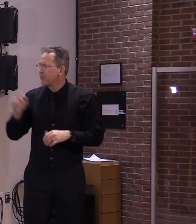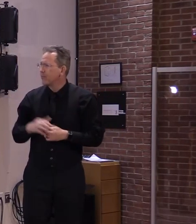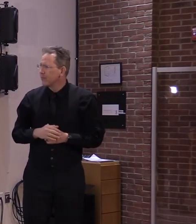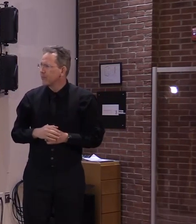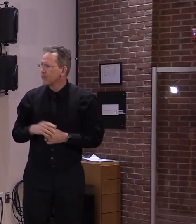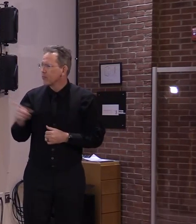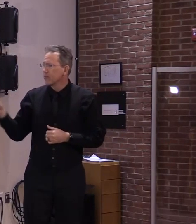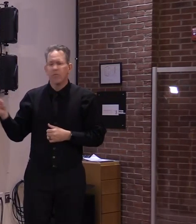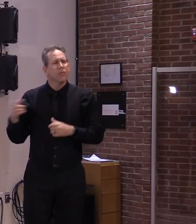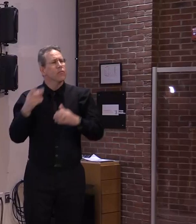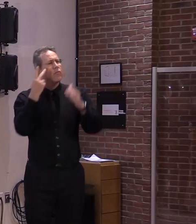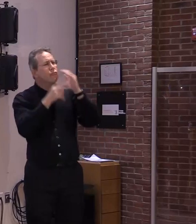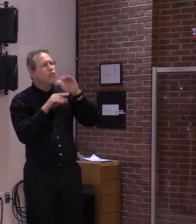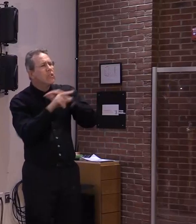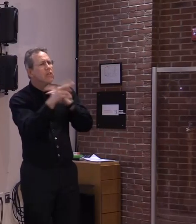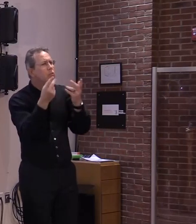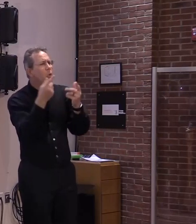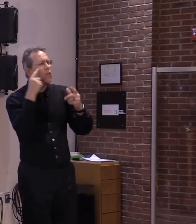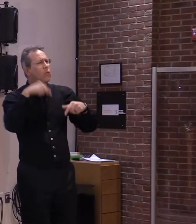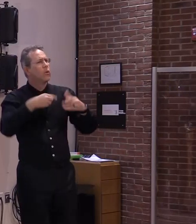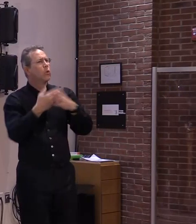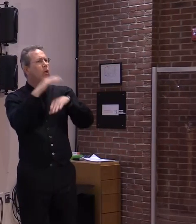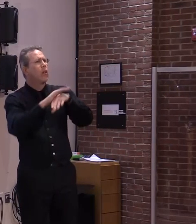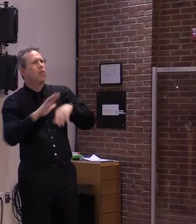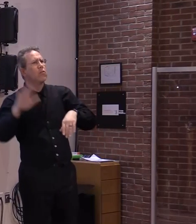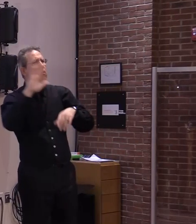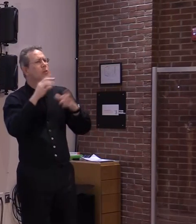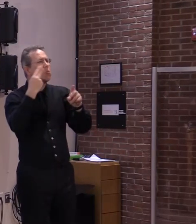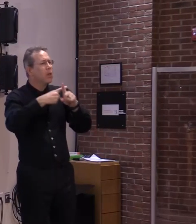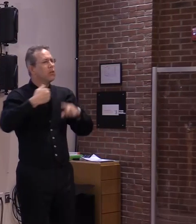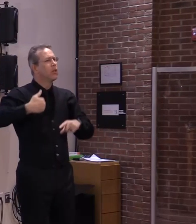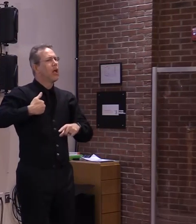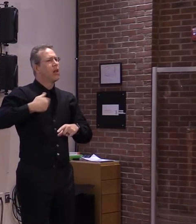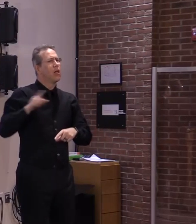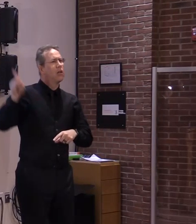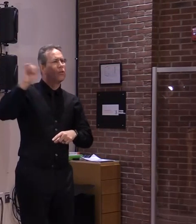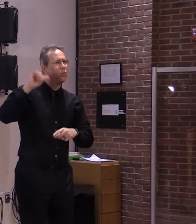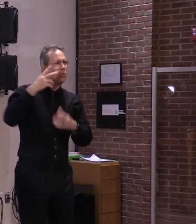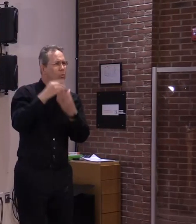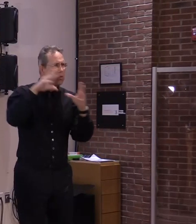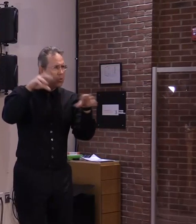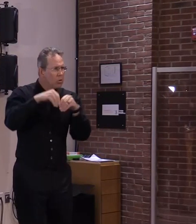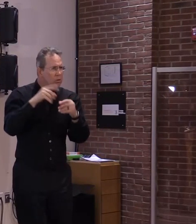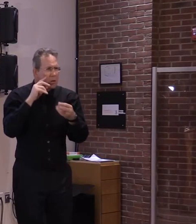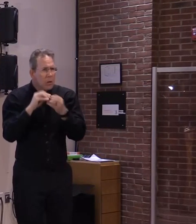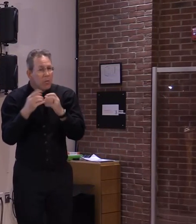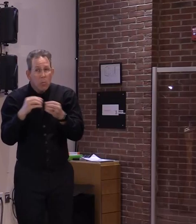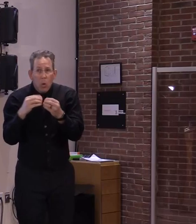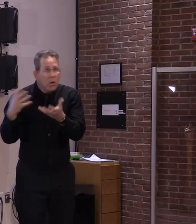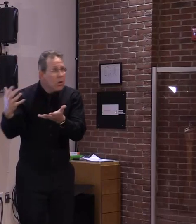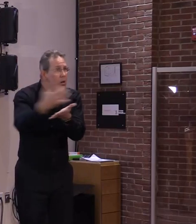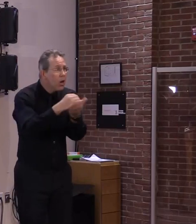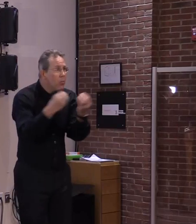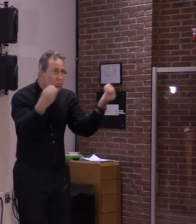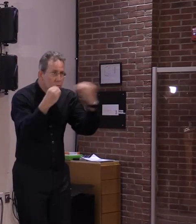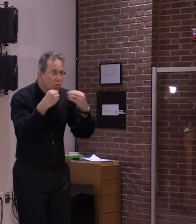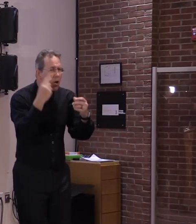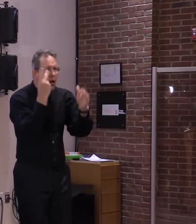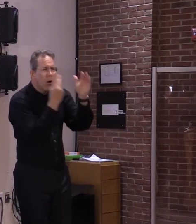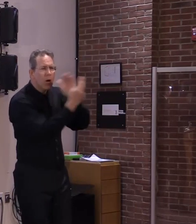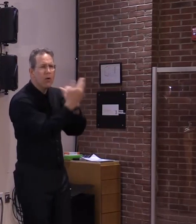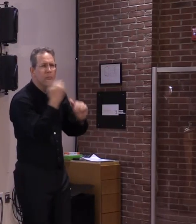will need another week's worth of data to confirm the trends that we're seeing in the region. But at the moment, the